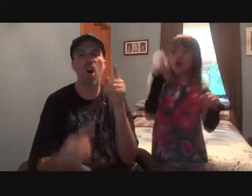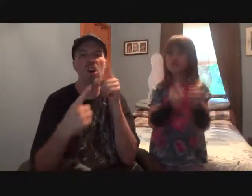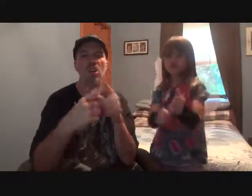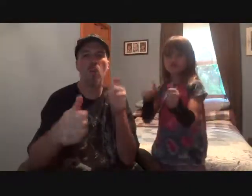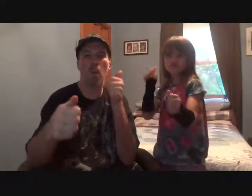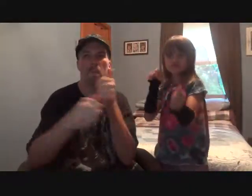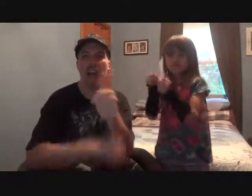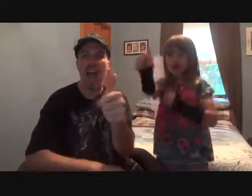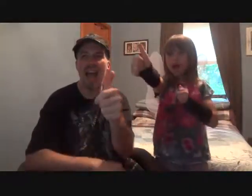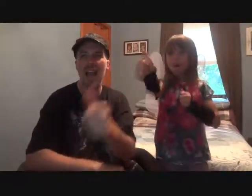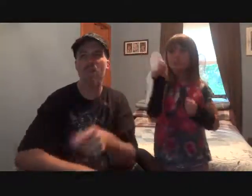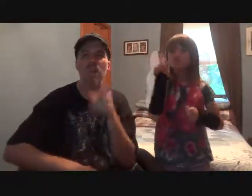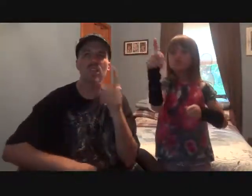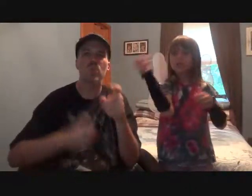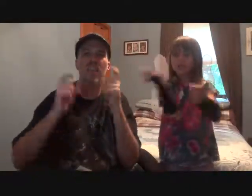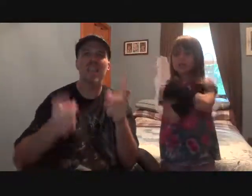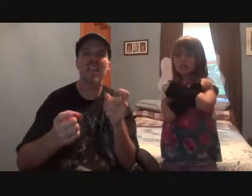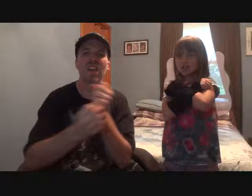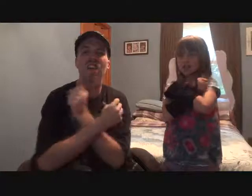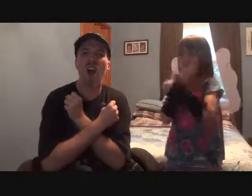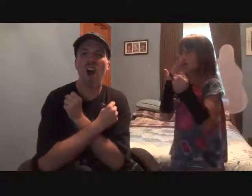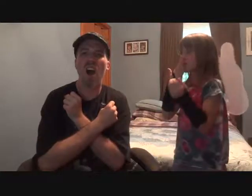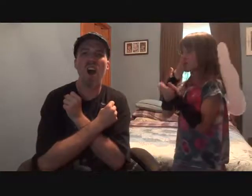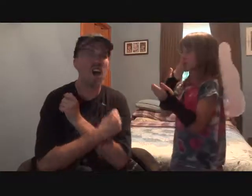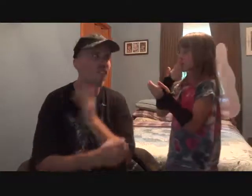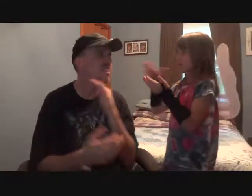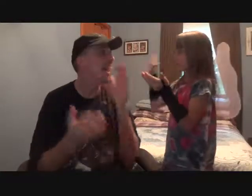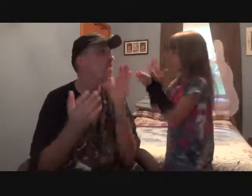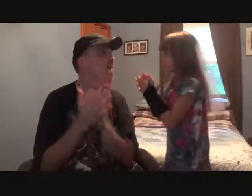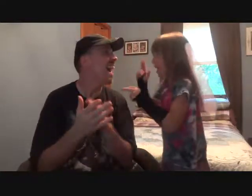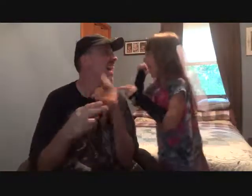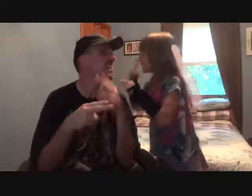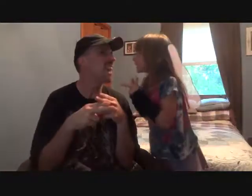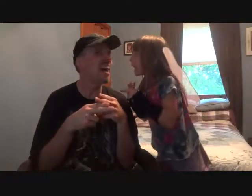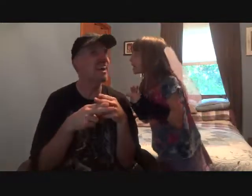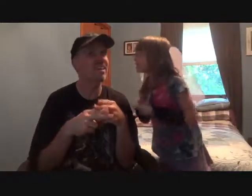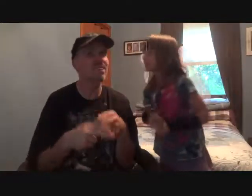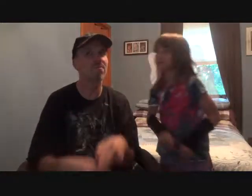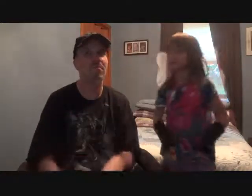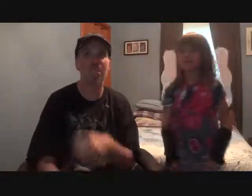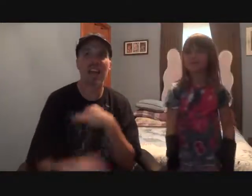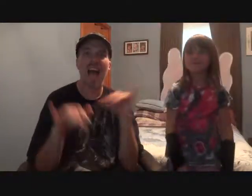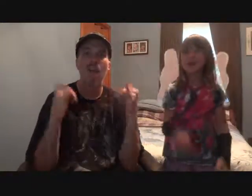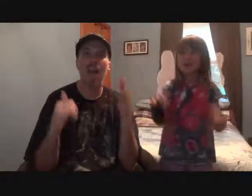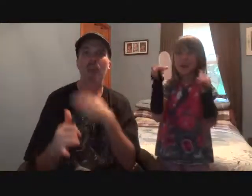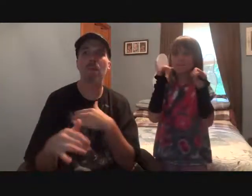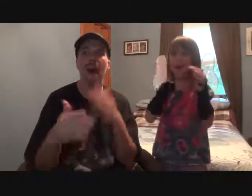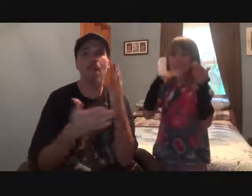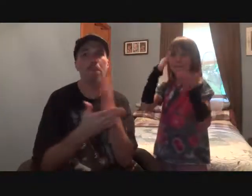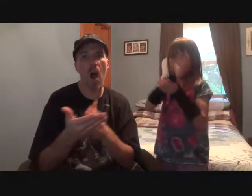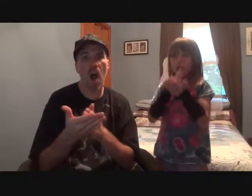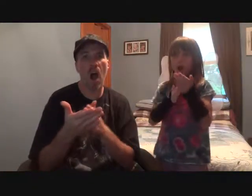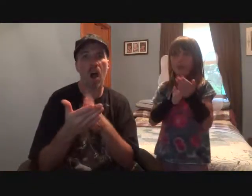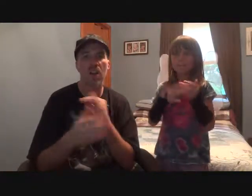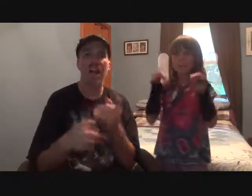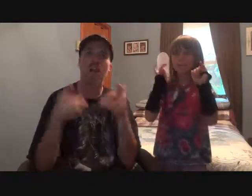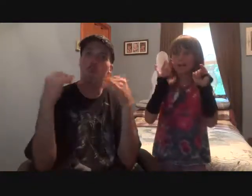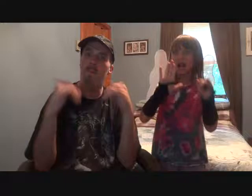you're to blame You get love, man, baby I play my part when you